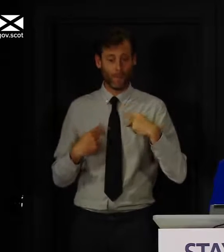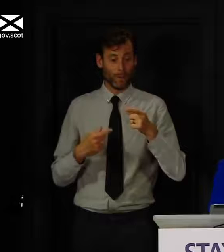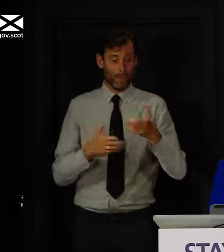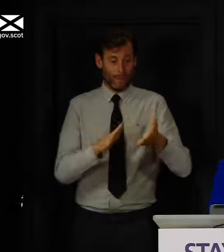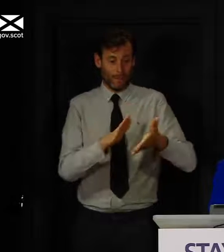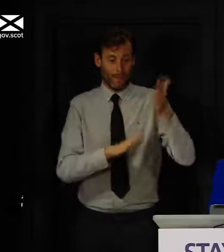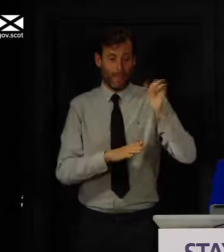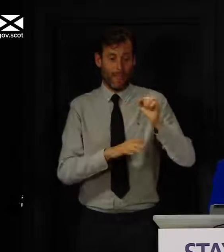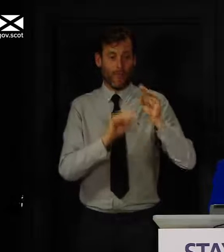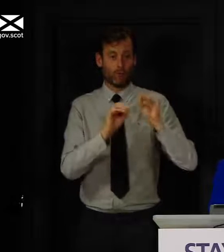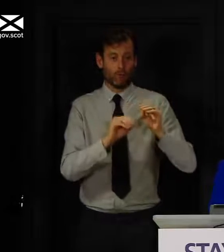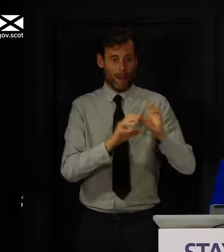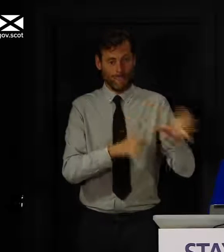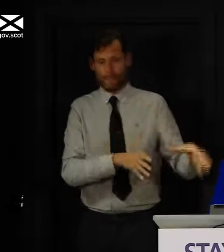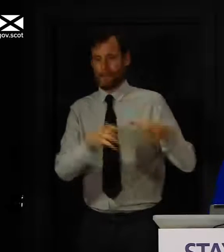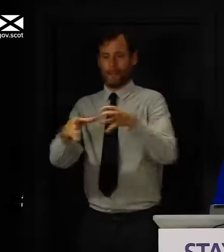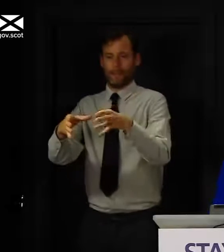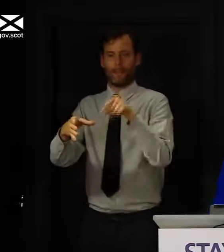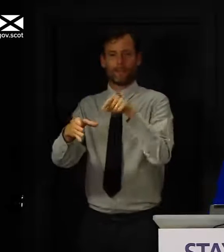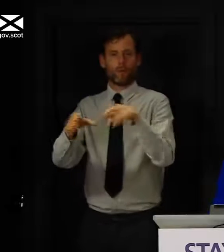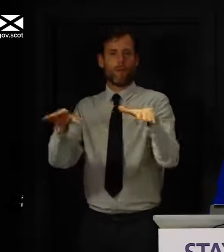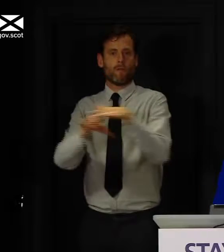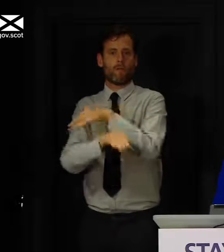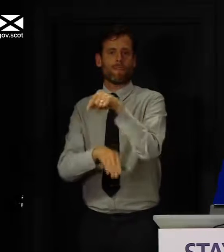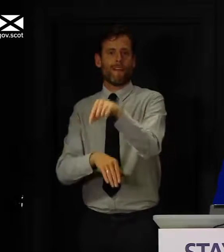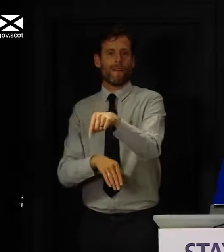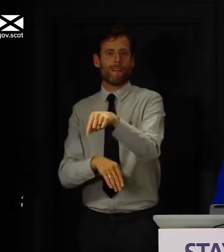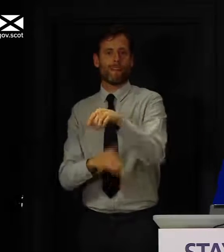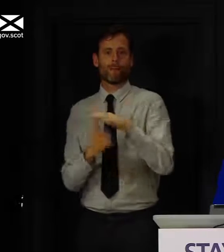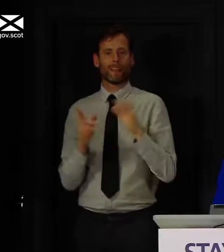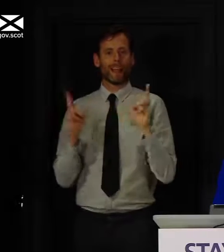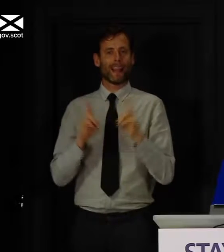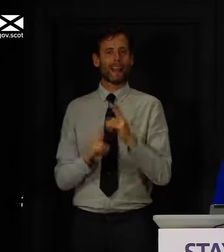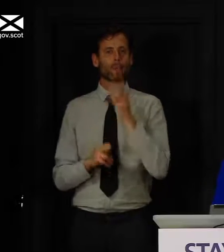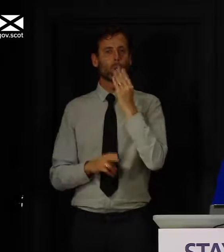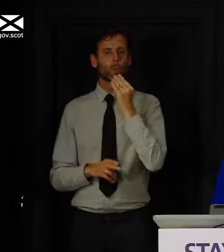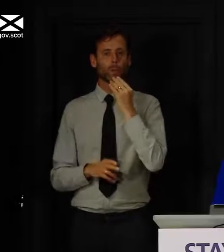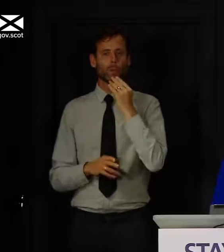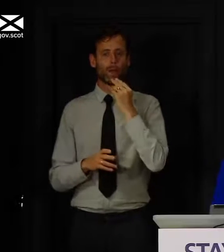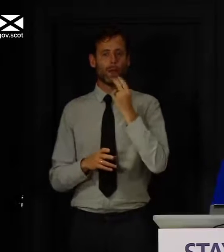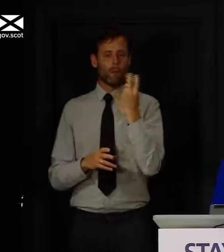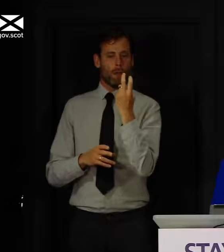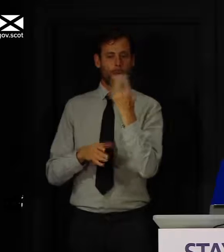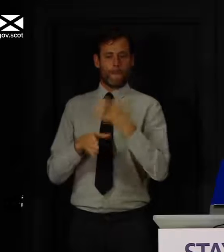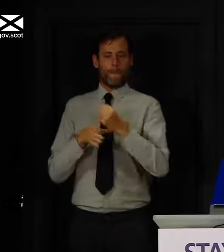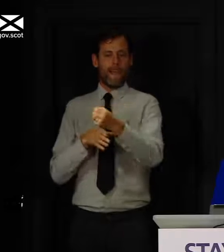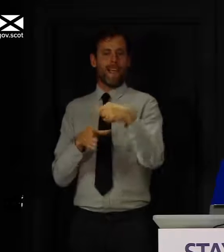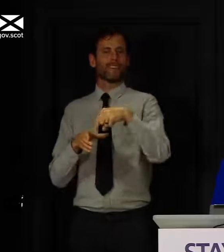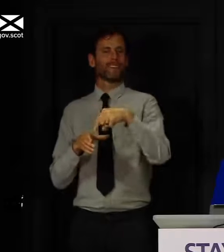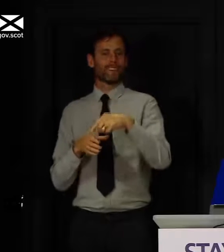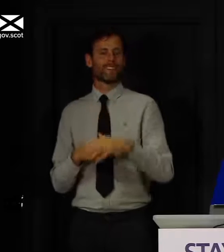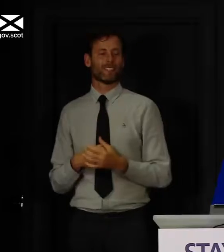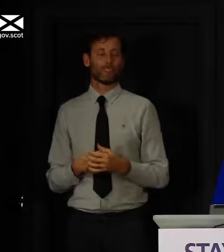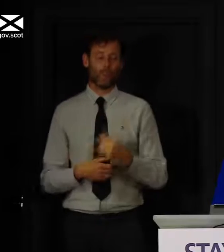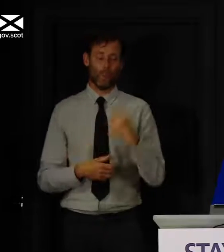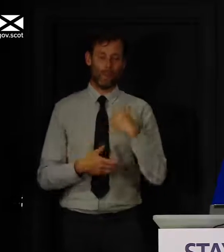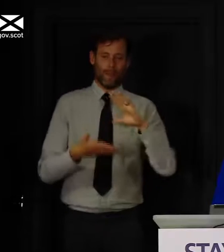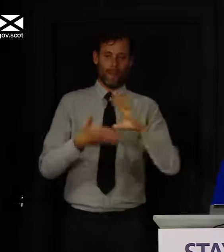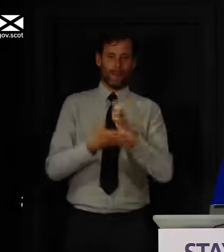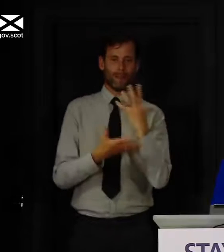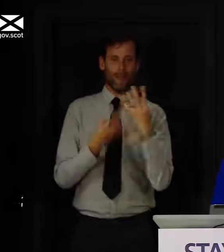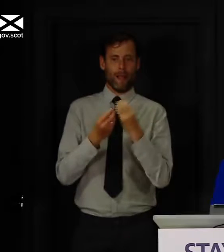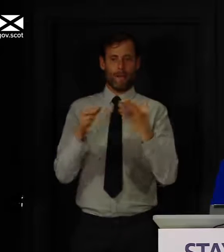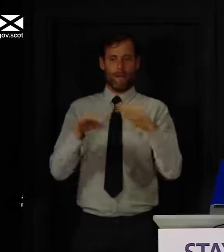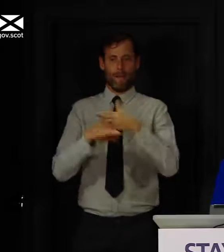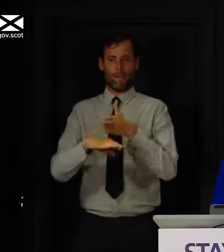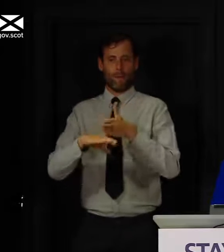training as part of completing their training. And we were very grateful to see them being prepared to do that as